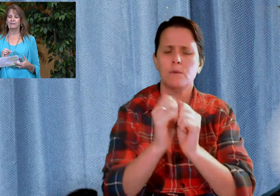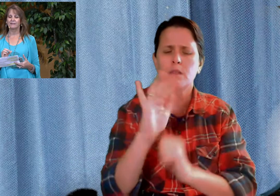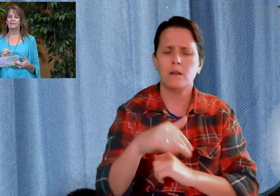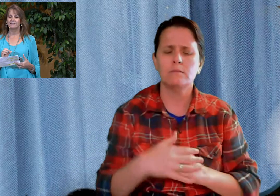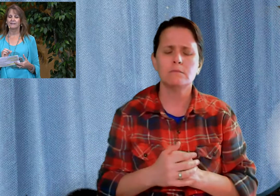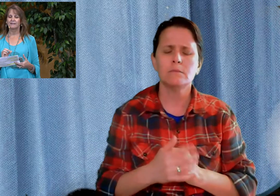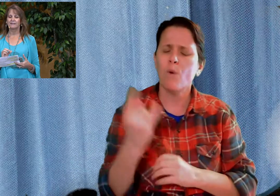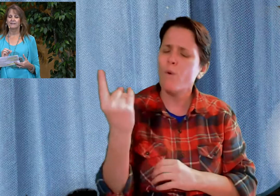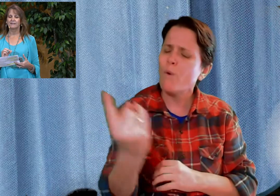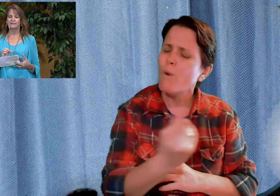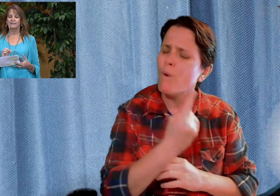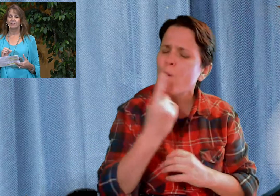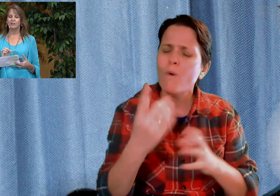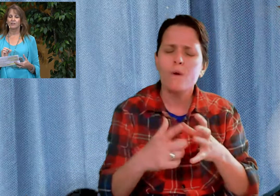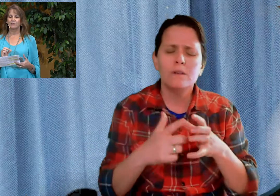Ever-expanding,